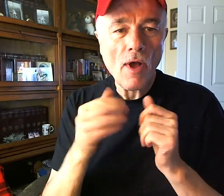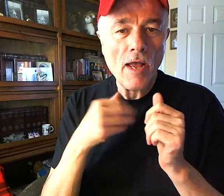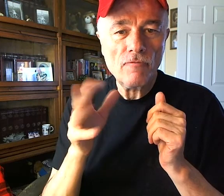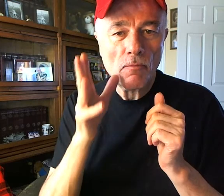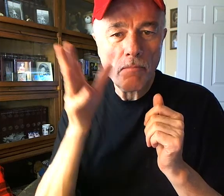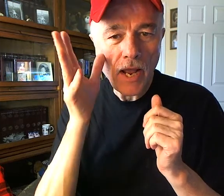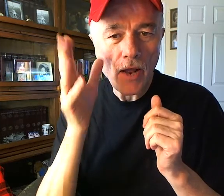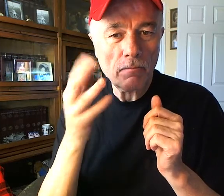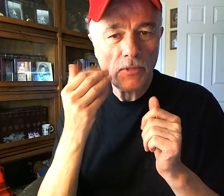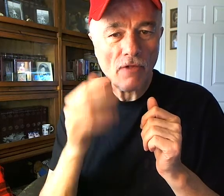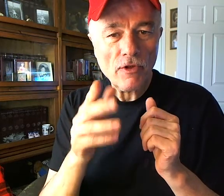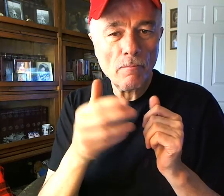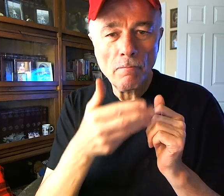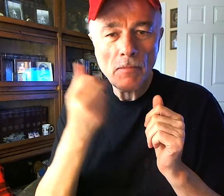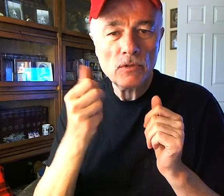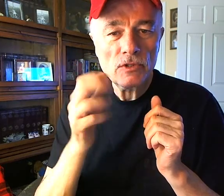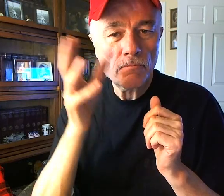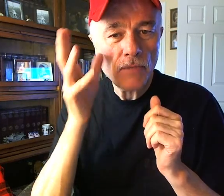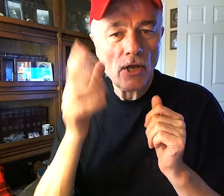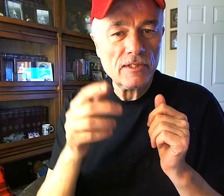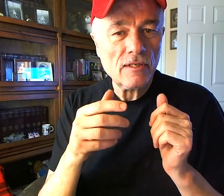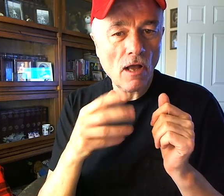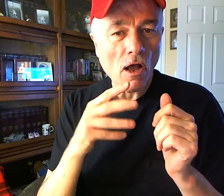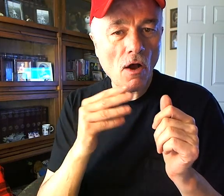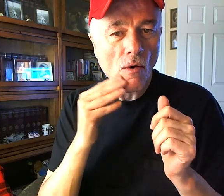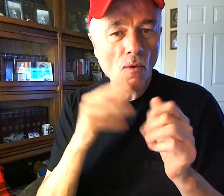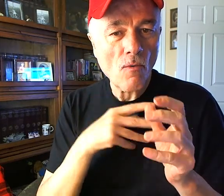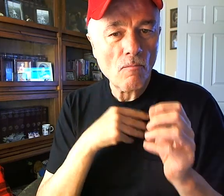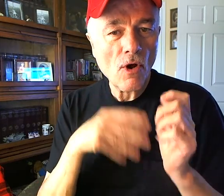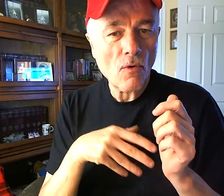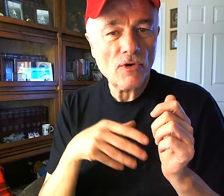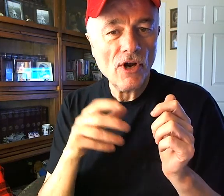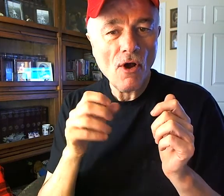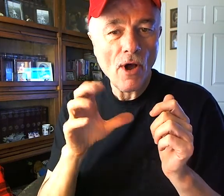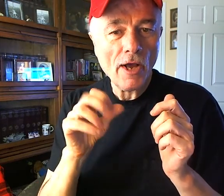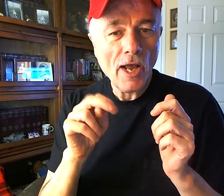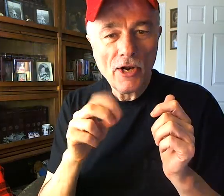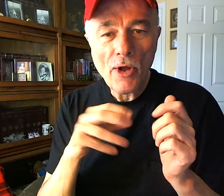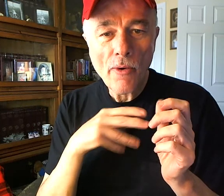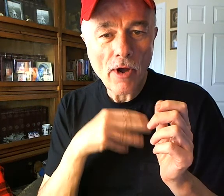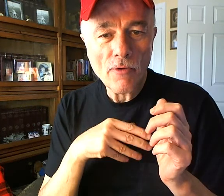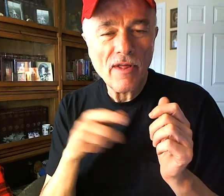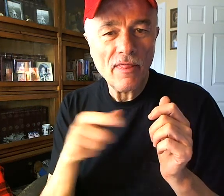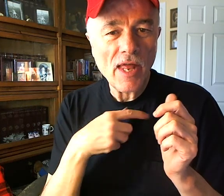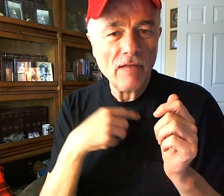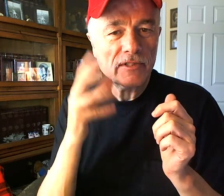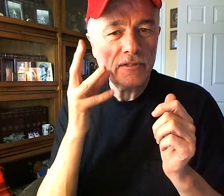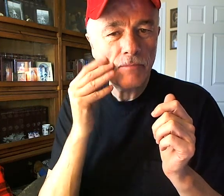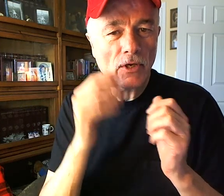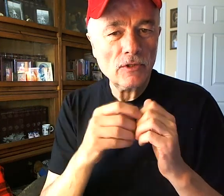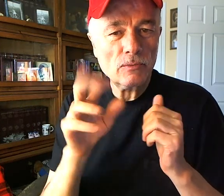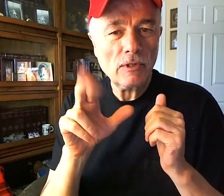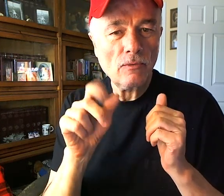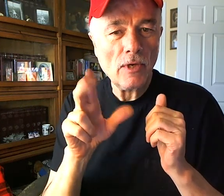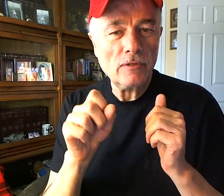eyesight. All new episodes of Holmes Inspection tomorrow night at 9 on HGTV. I'm Chef Michael, and my dog Bailey and